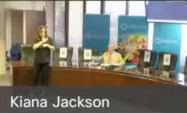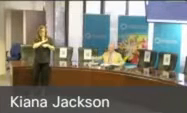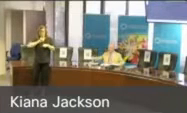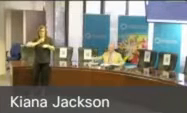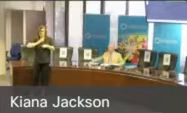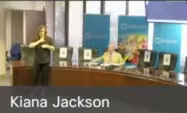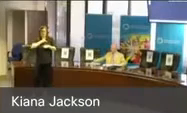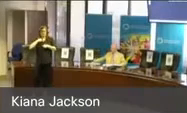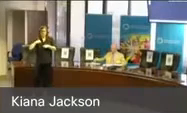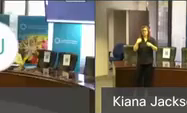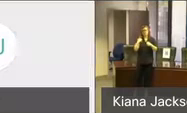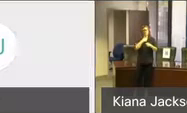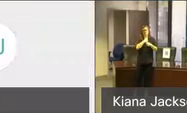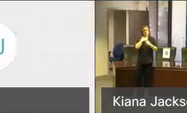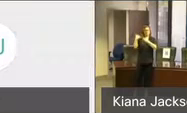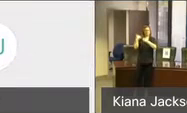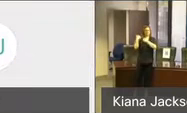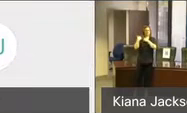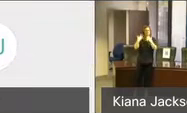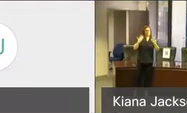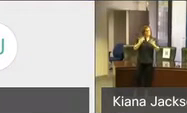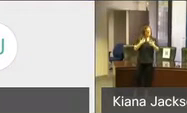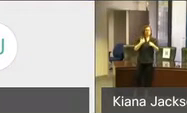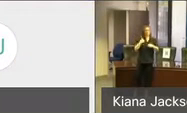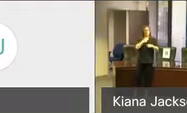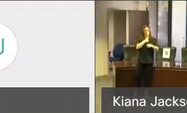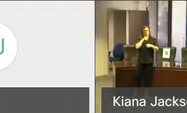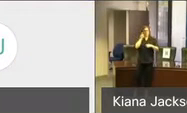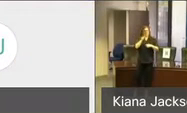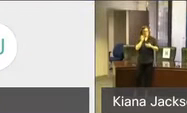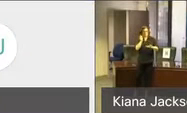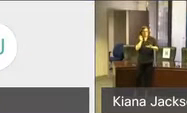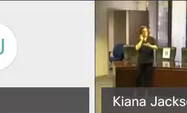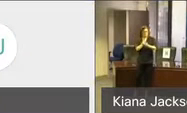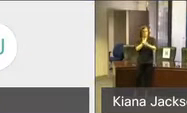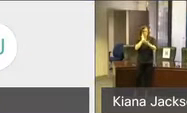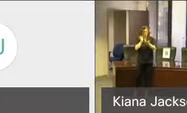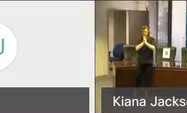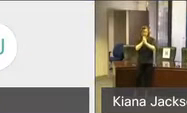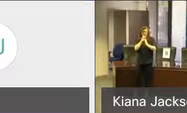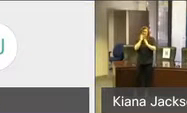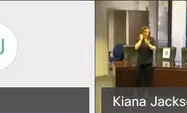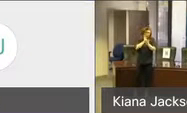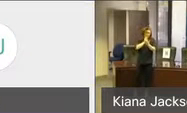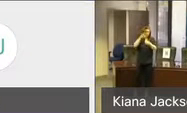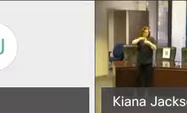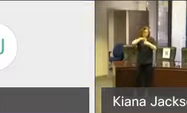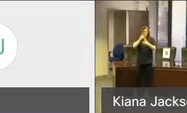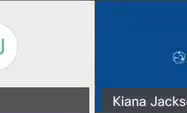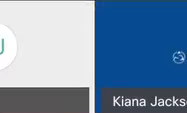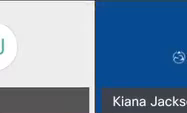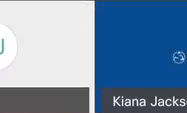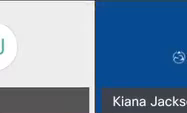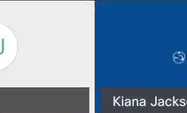our job in the state health benefit plan is to approve, and we'll be asked to vote on approval here. We vote on